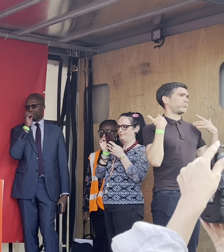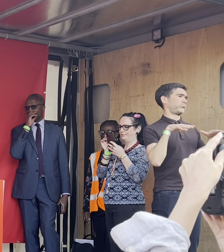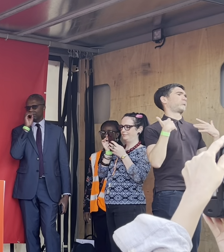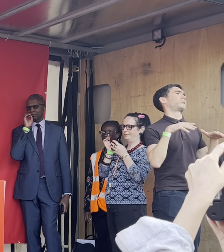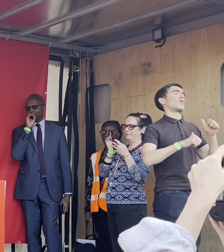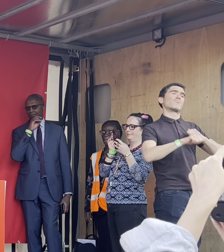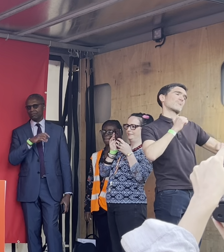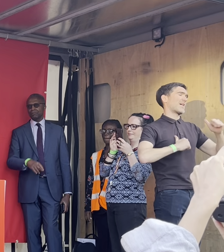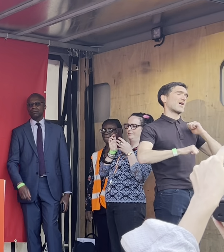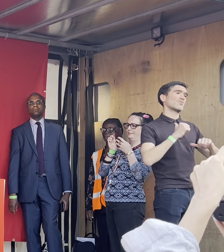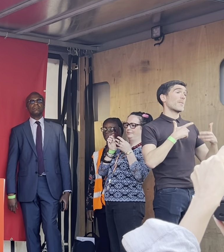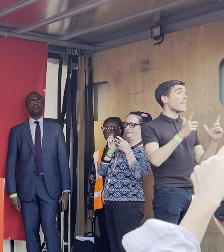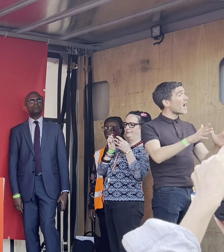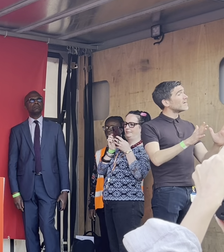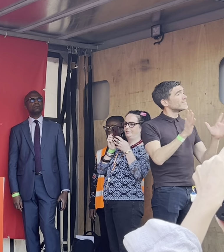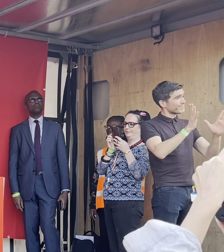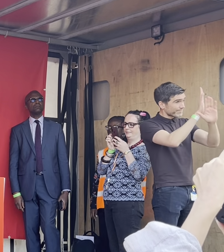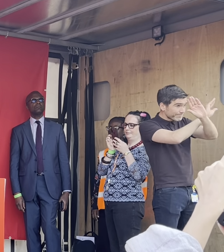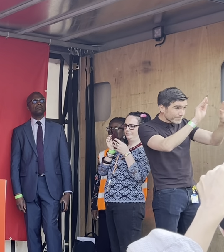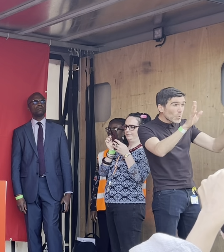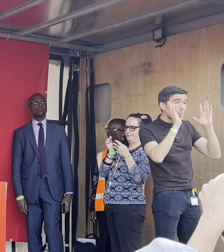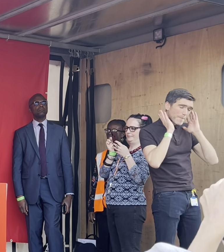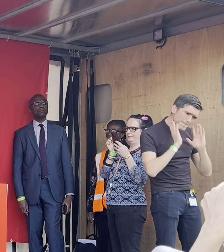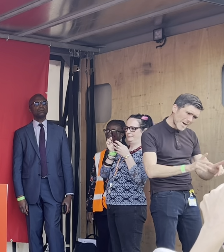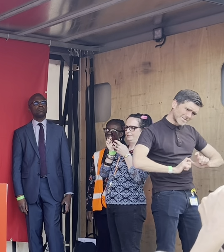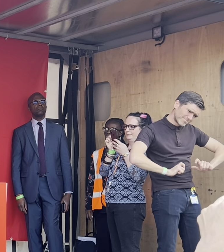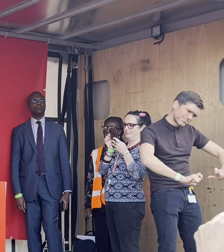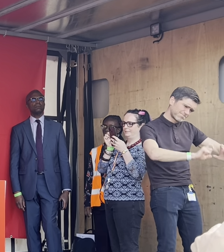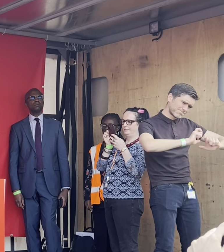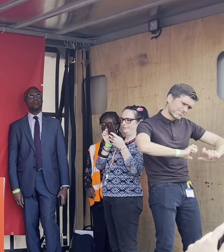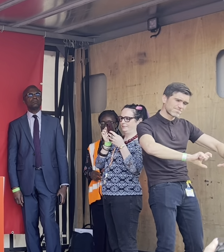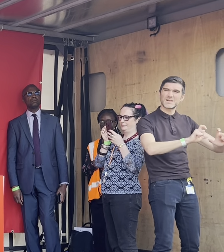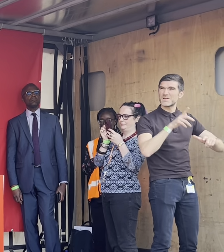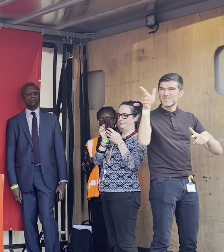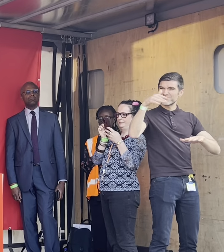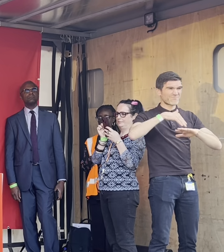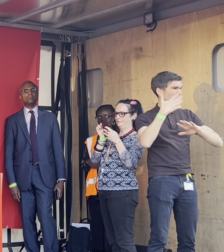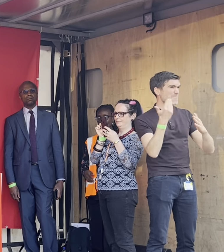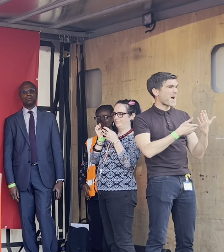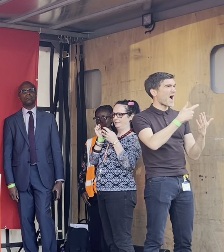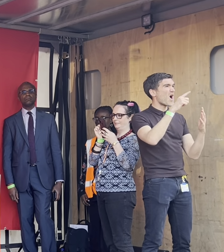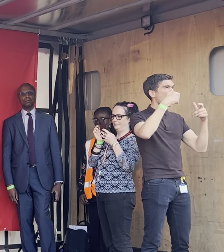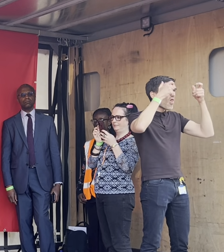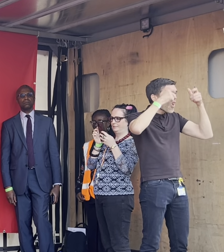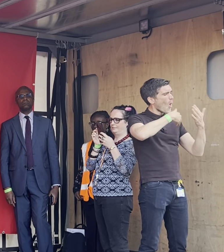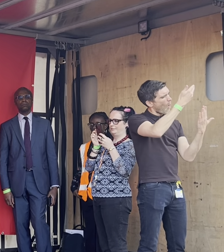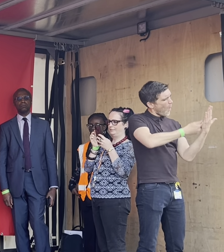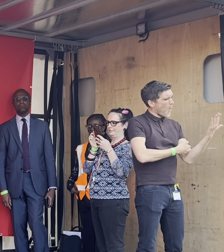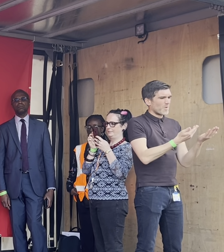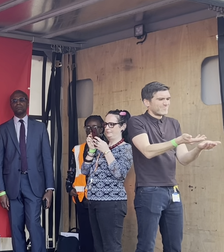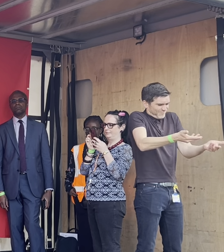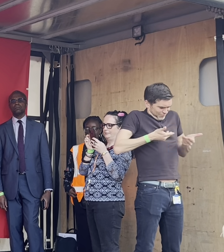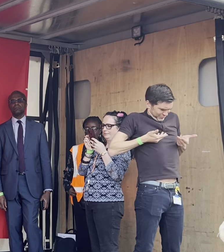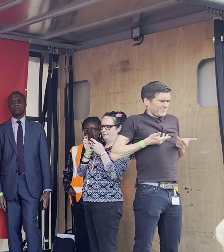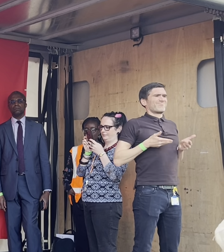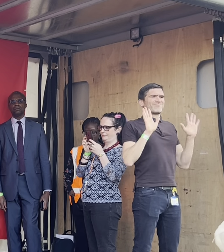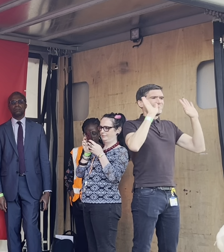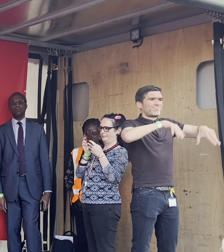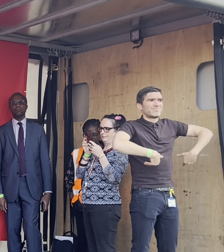got to say to you, we've got to keep going. It doesn't matter what the laws they put in front of us. The message from tonight is we're going to keep